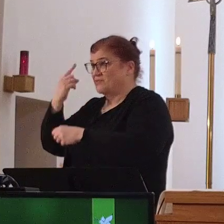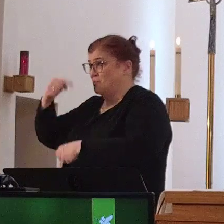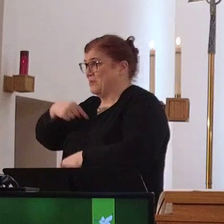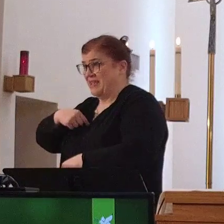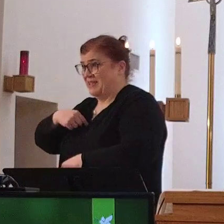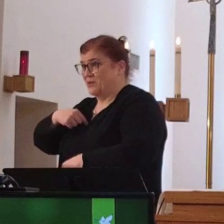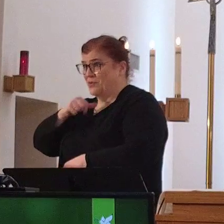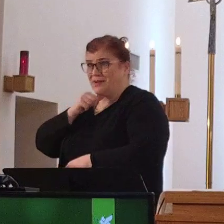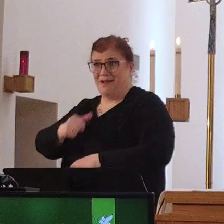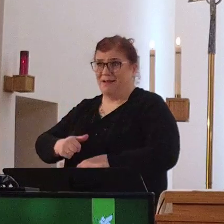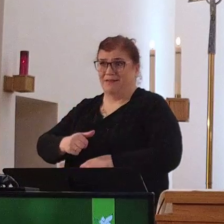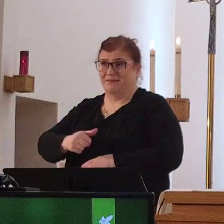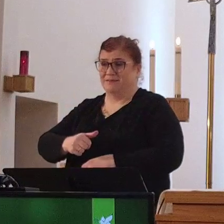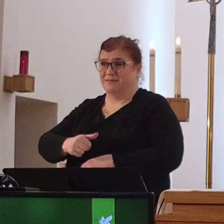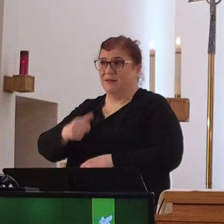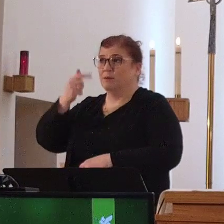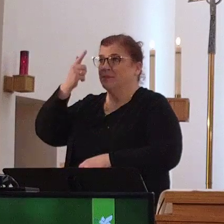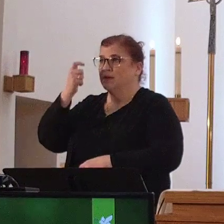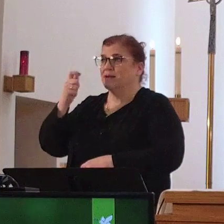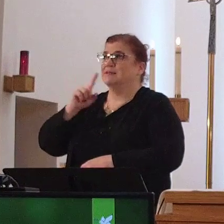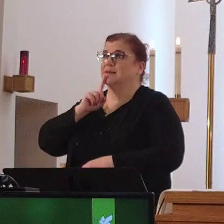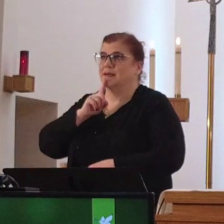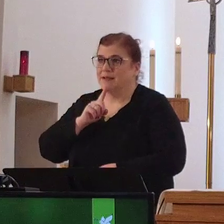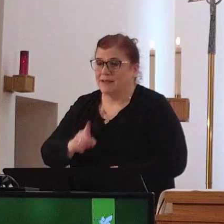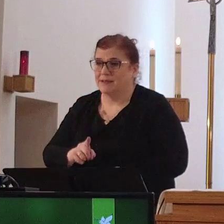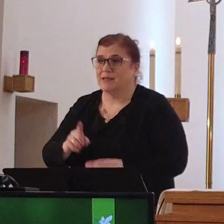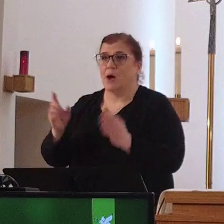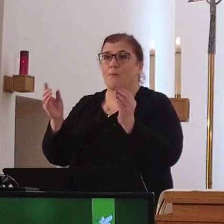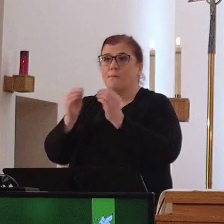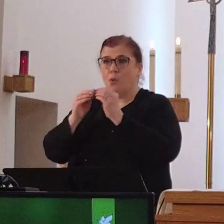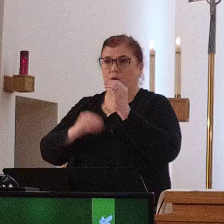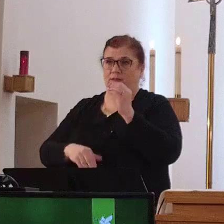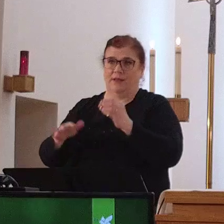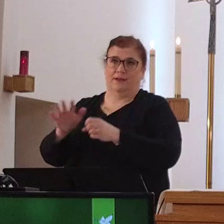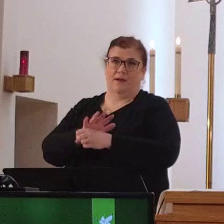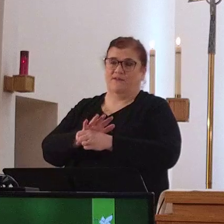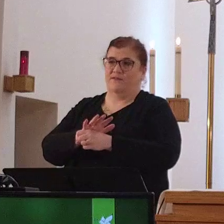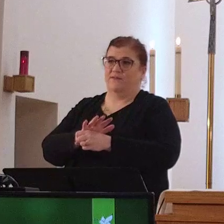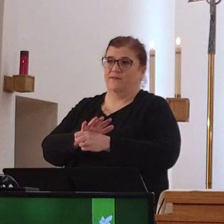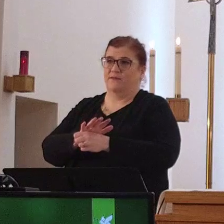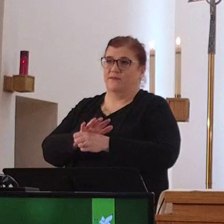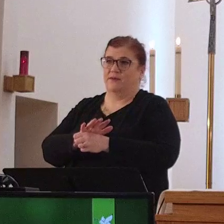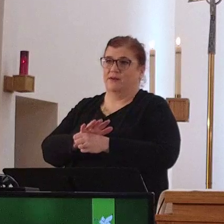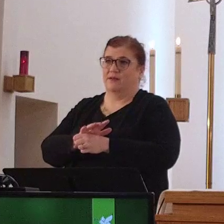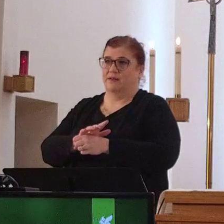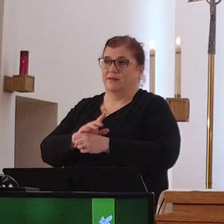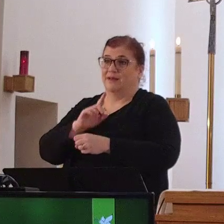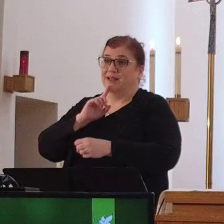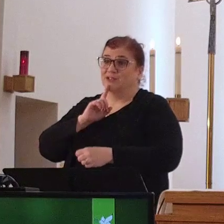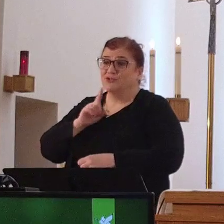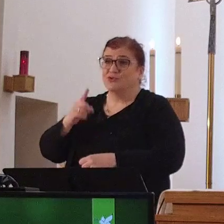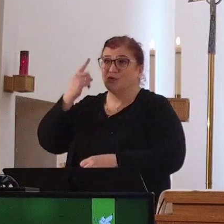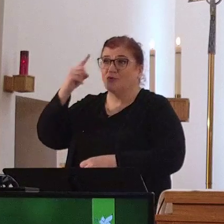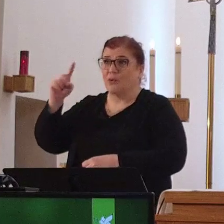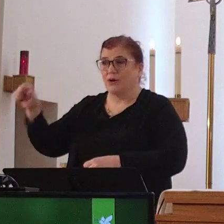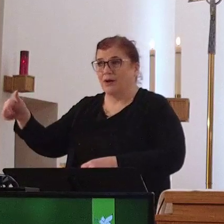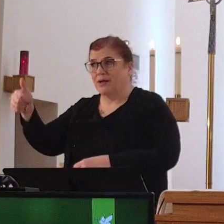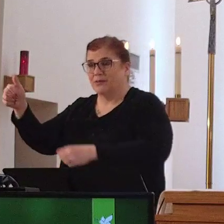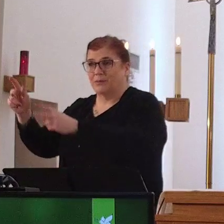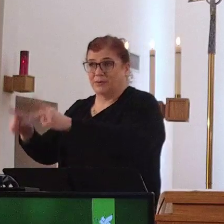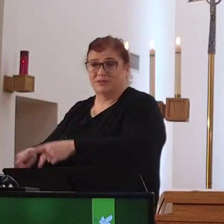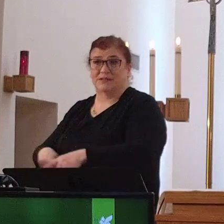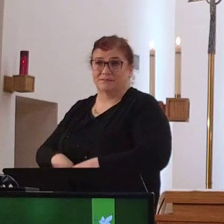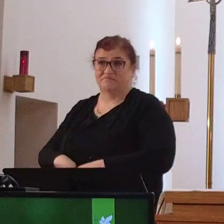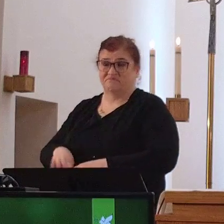me, because it is more than enough that it is true for someone